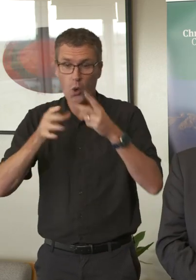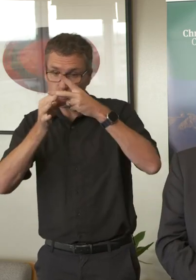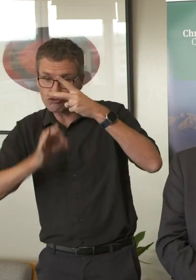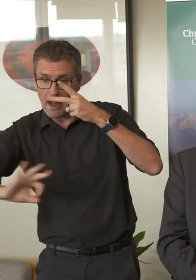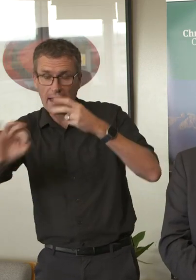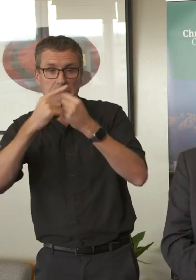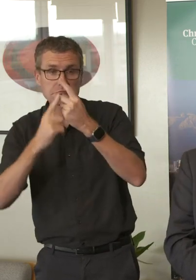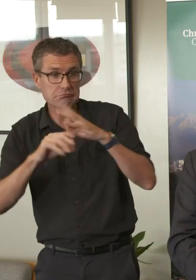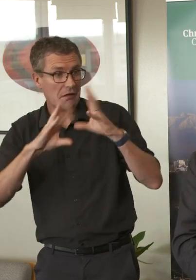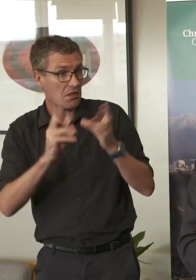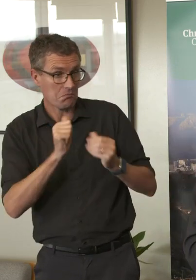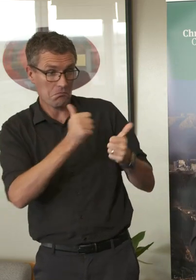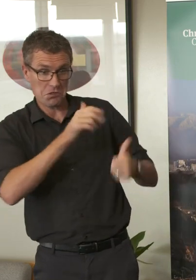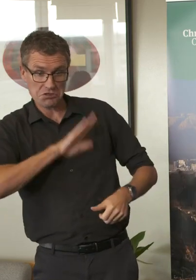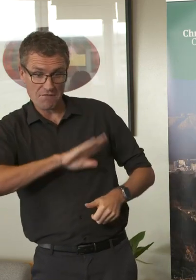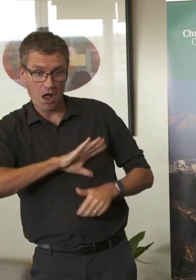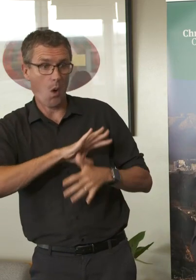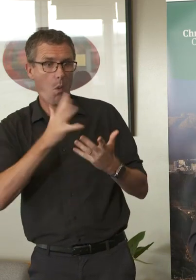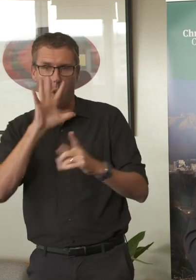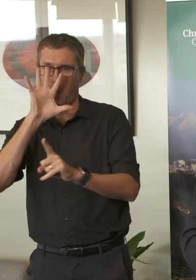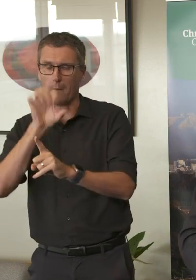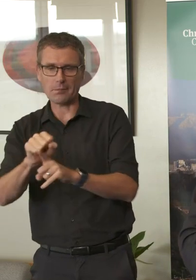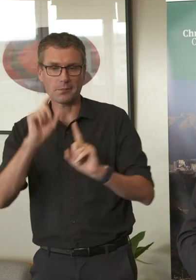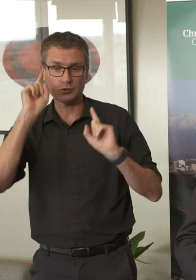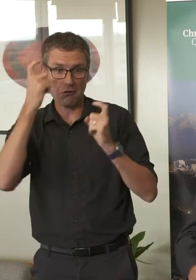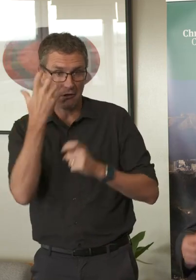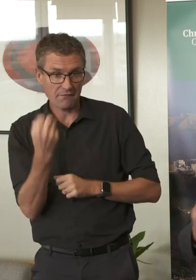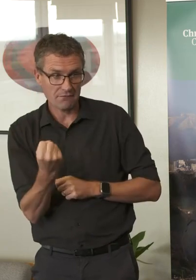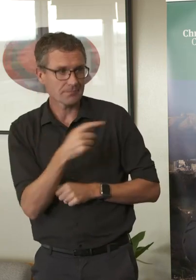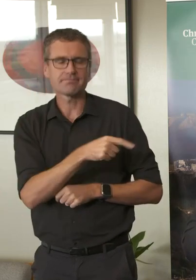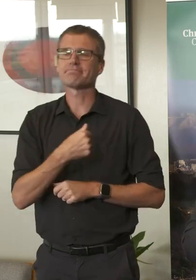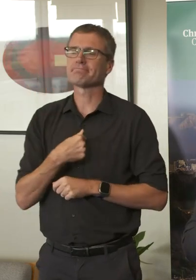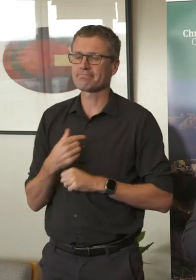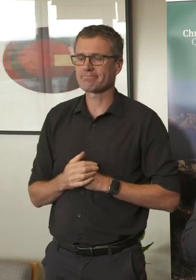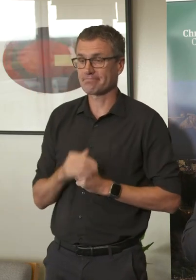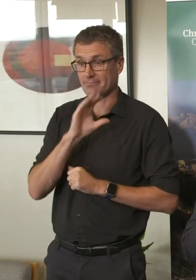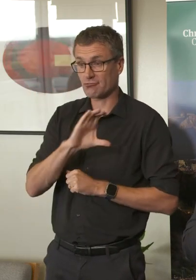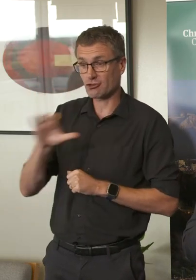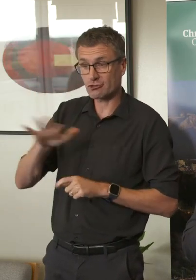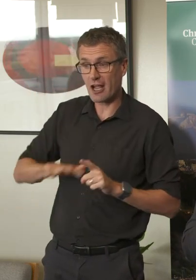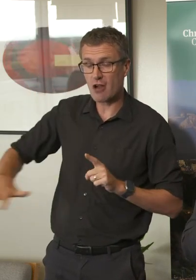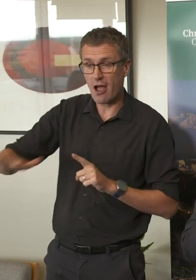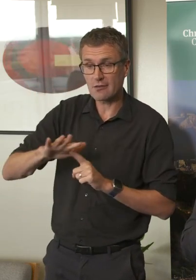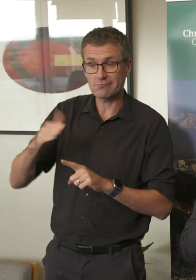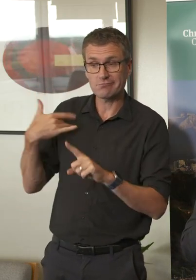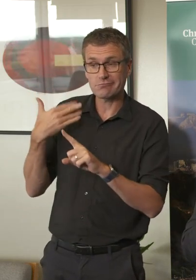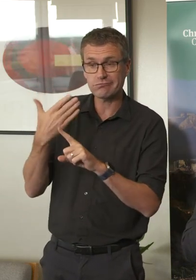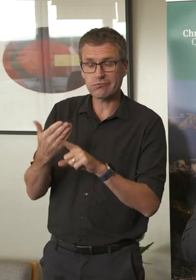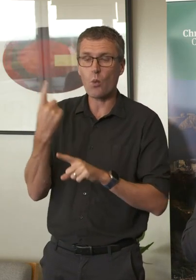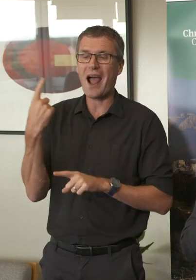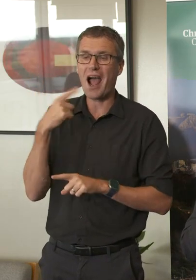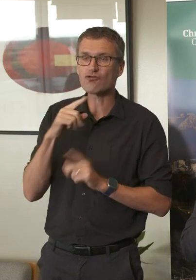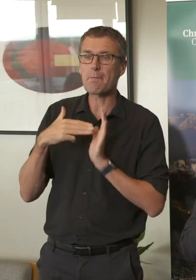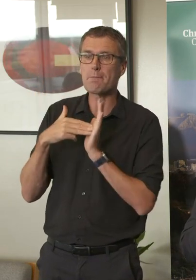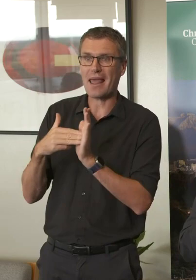event revealed any areas of concern? No, as far as Christchurch is concerned, with that, we spent over 100 million, more than that,